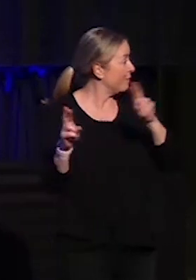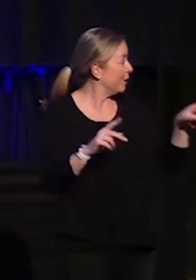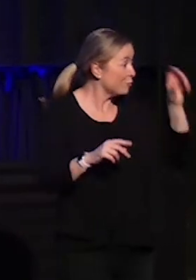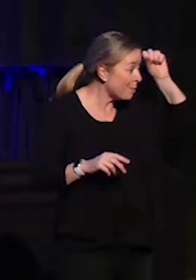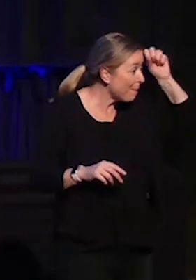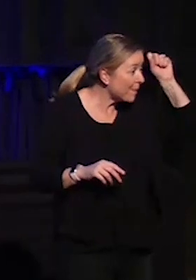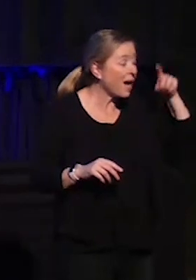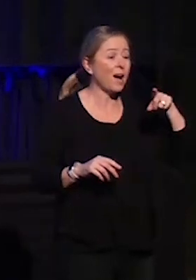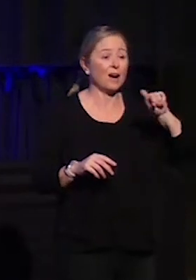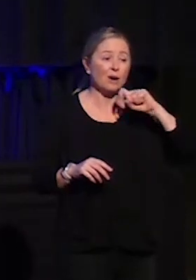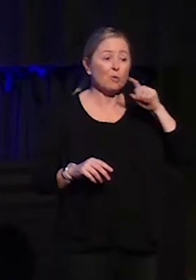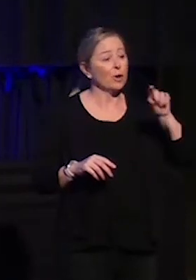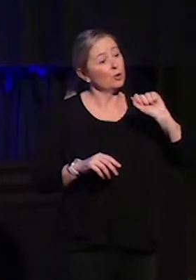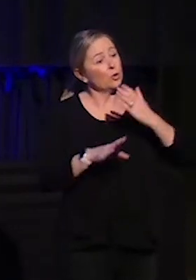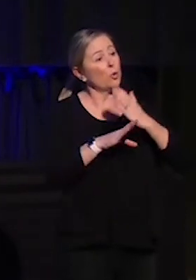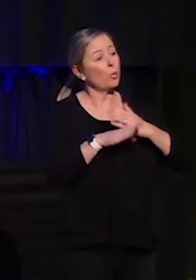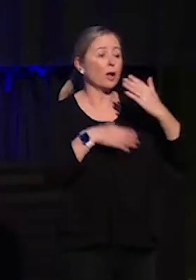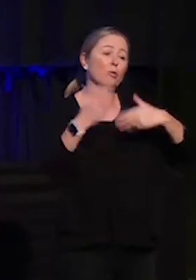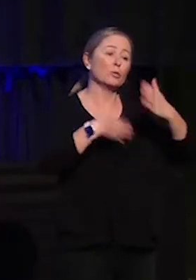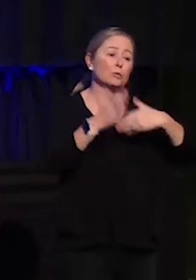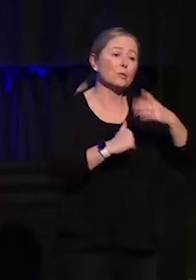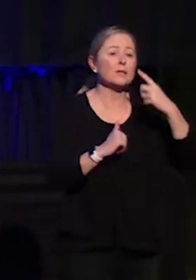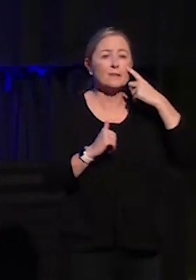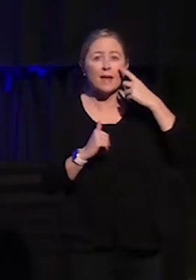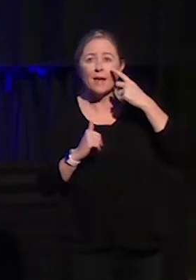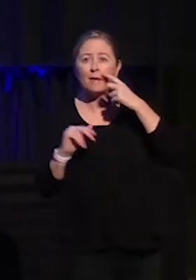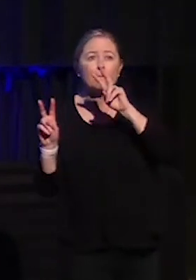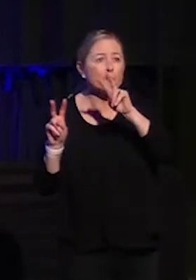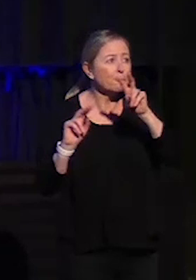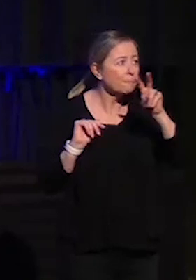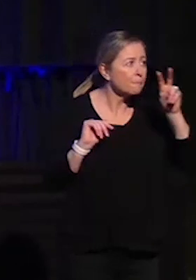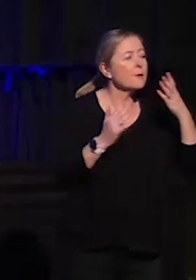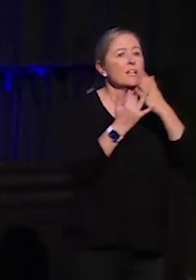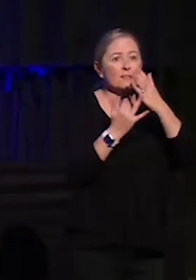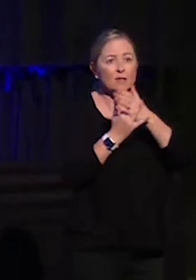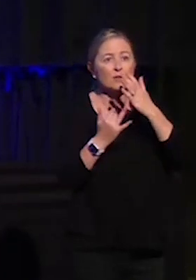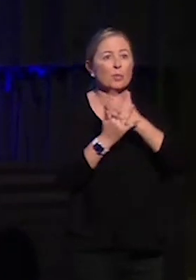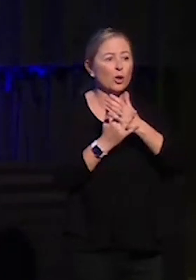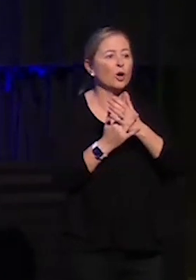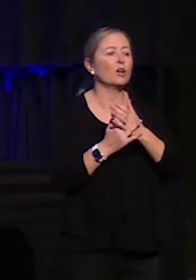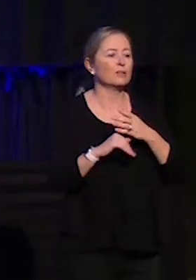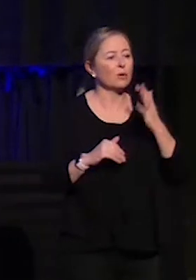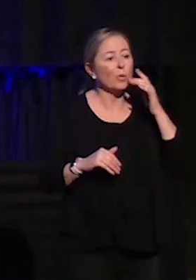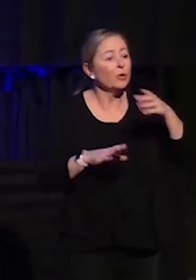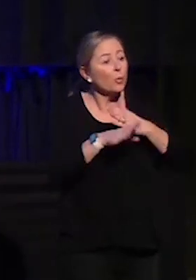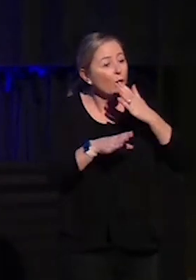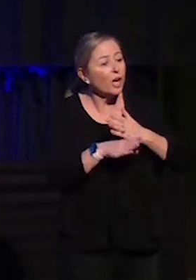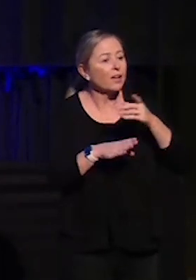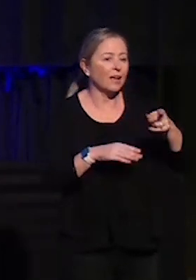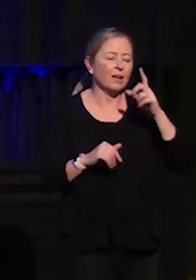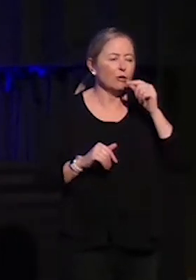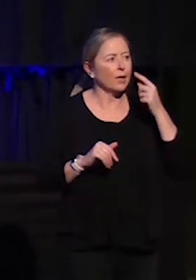and that you go on your own and look at more examples of what's accessible so that they stay with you. And so when when you